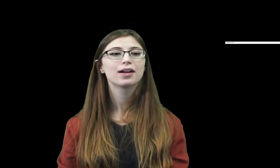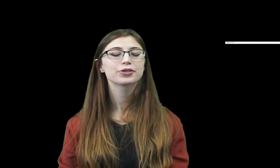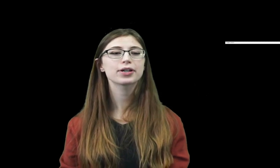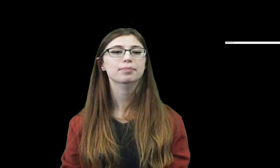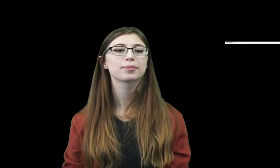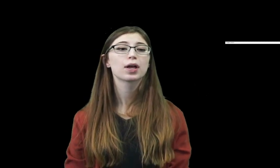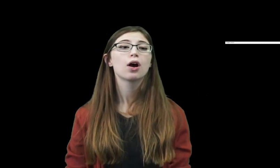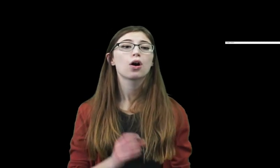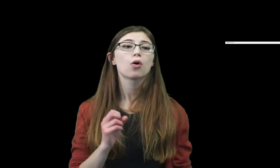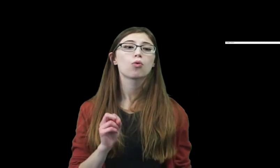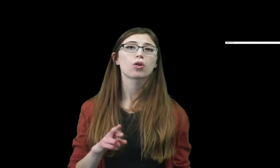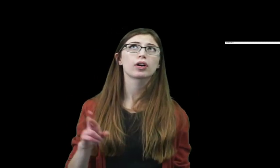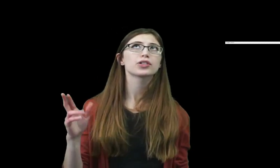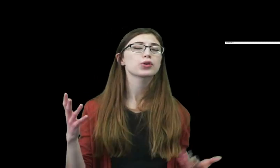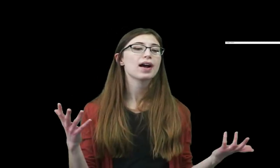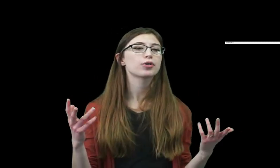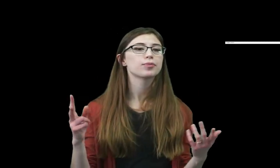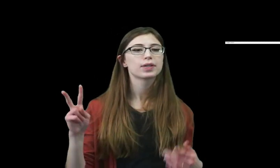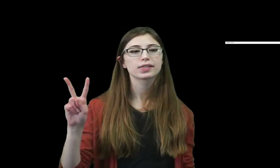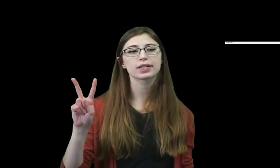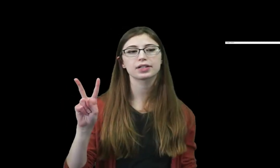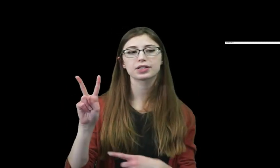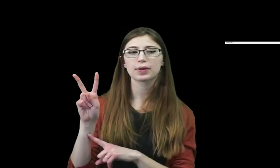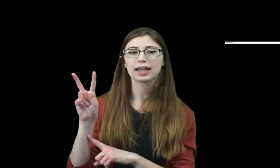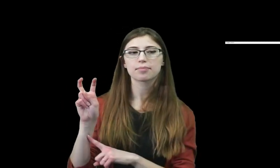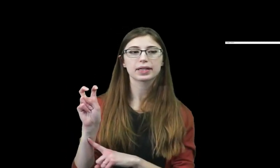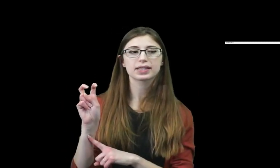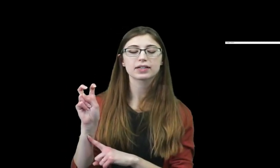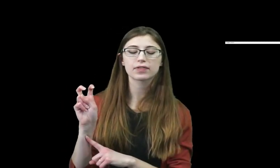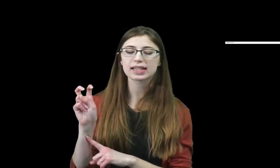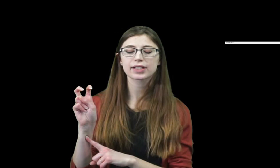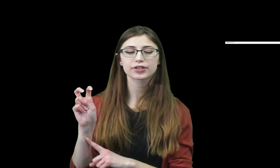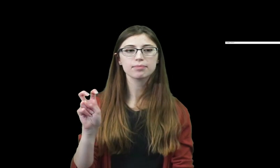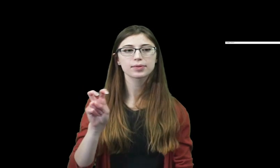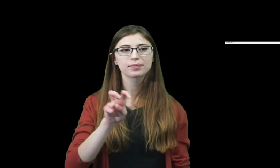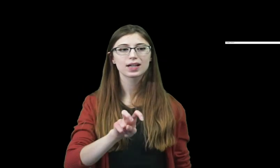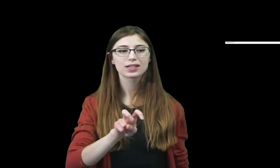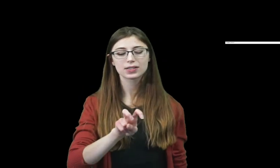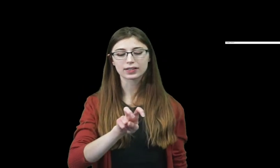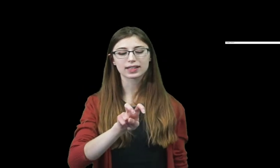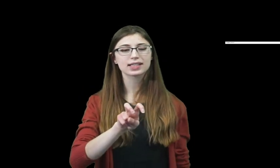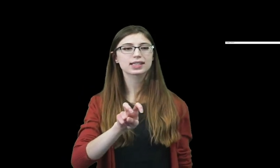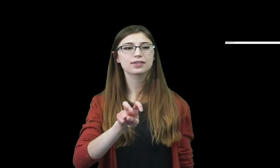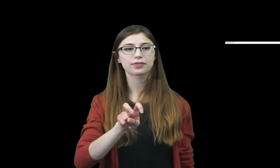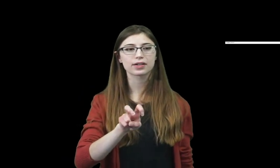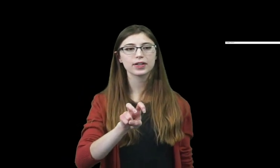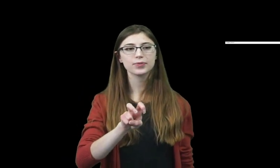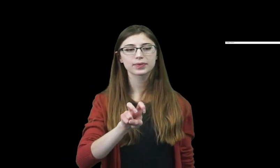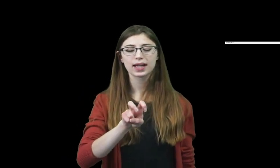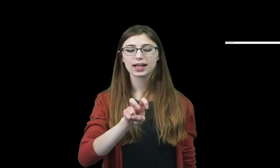Trip or travel. So you're going to do a bent V handshake. Start this in front of you. And it's